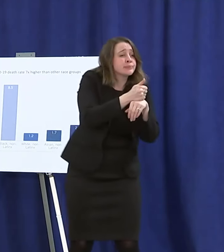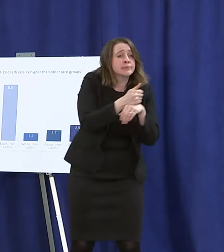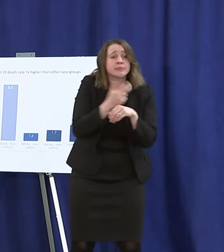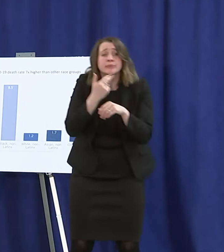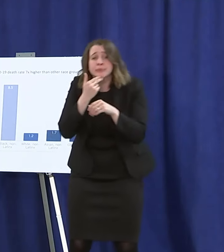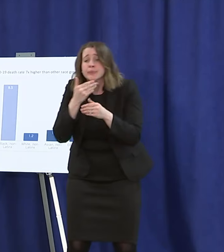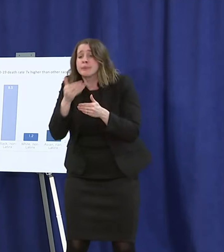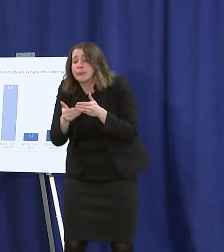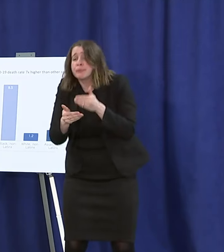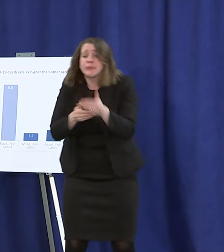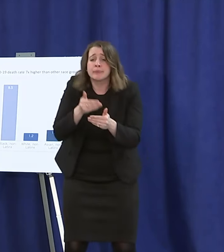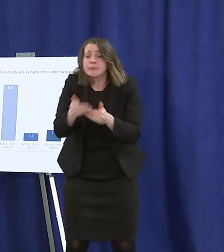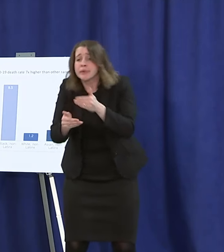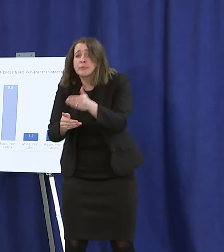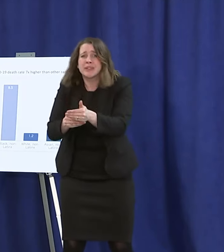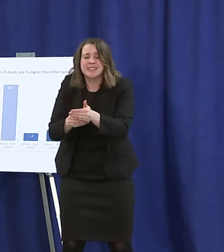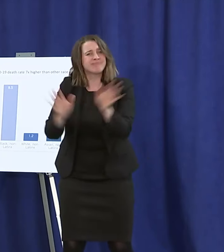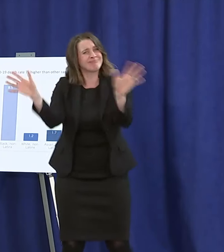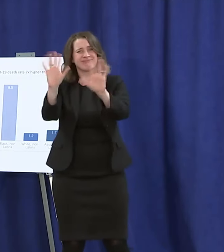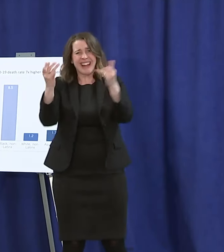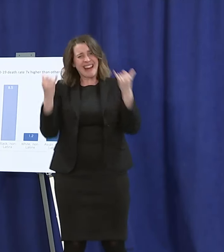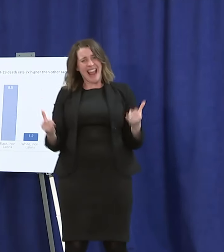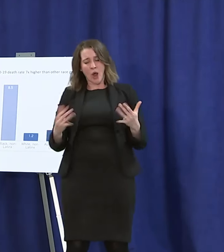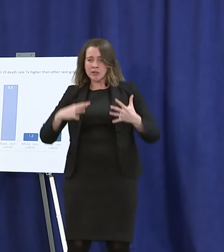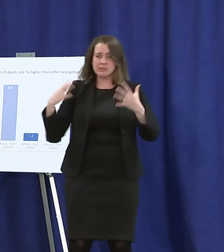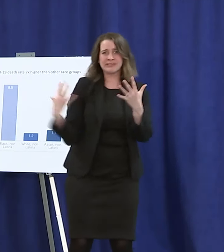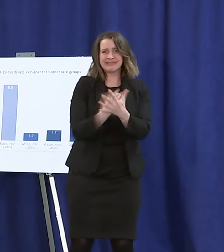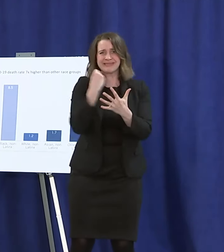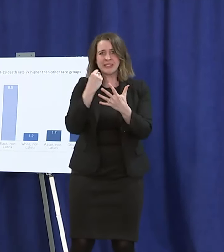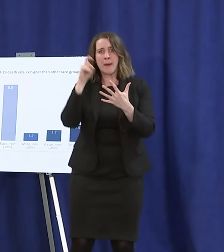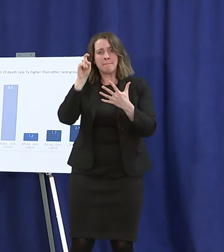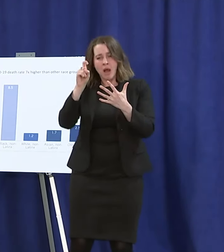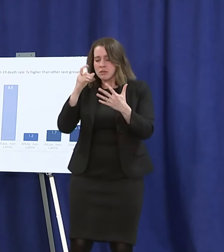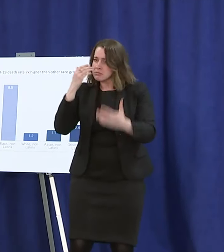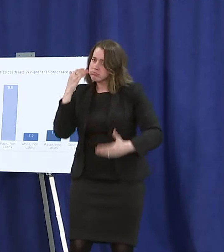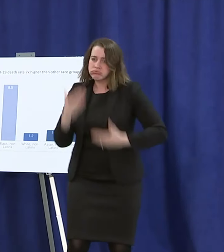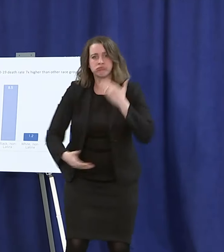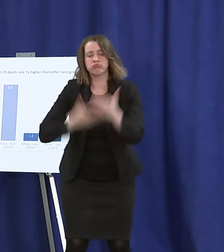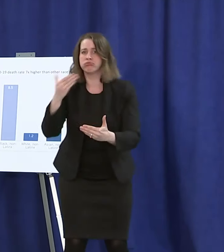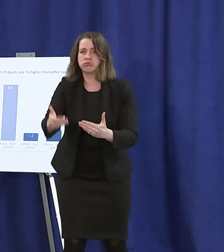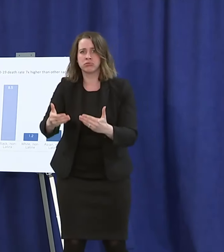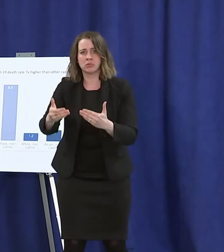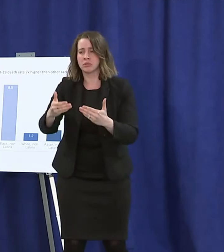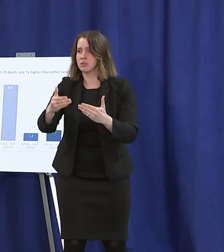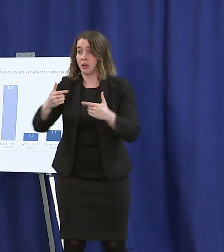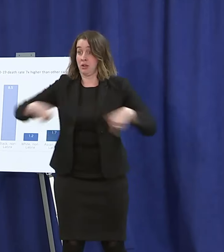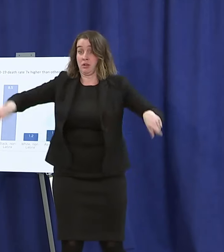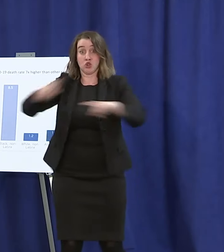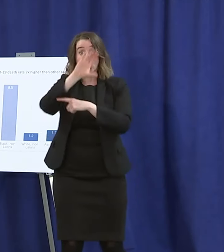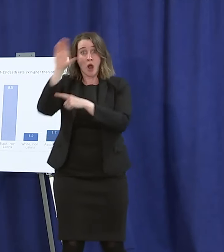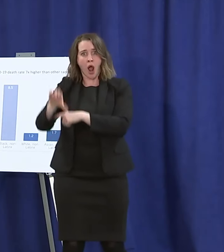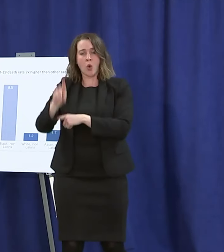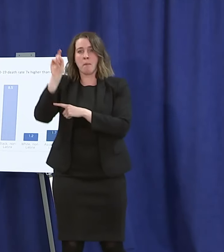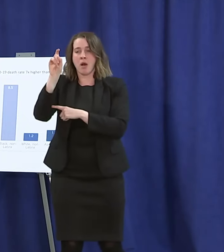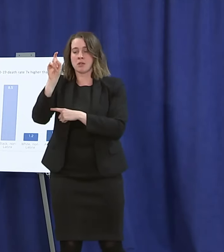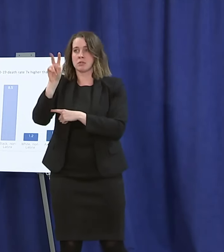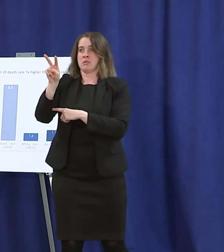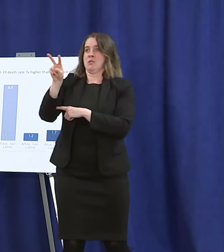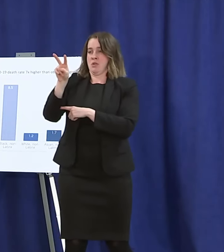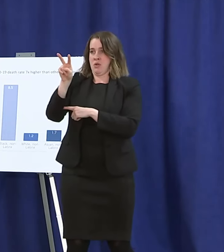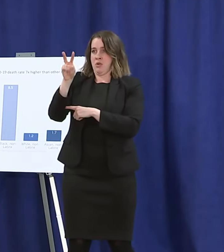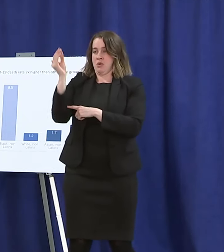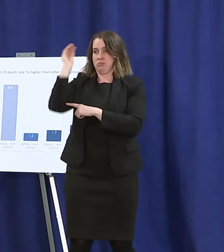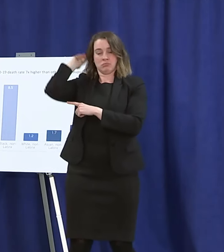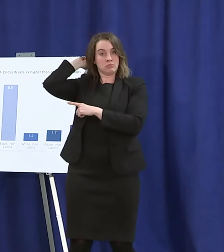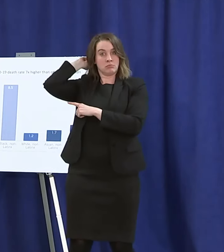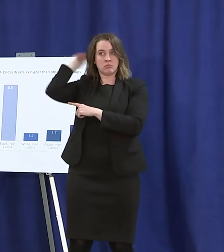problem. Now is the time where we have to embrace this wholeheartedly as a city and take concrete steps